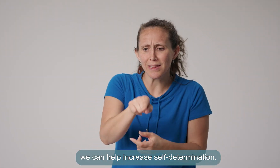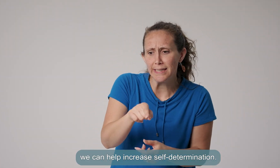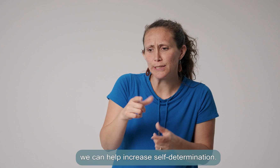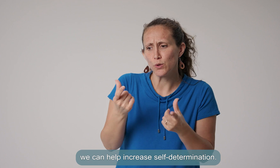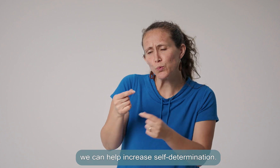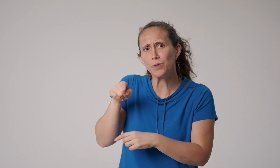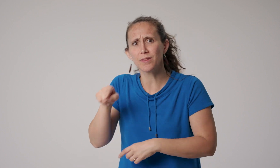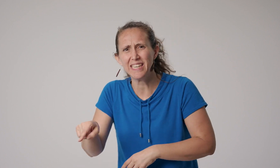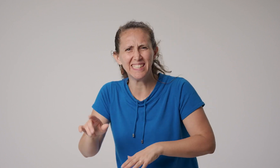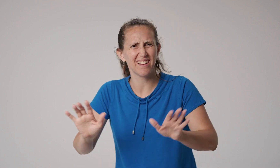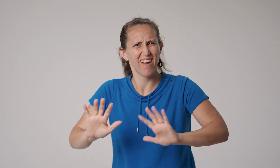self-determination.